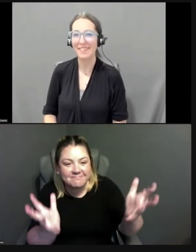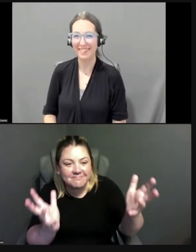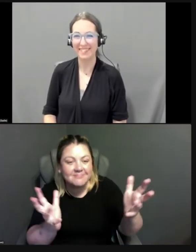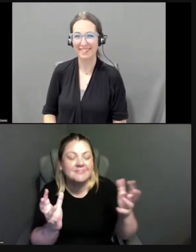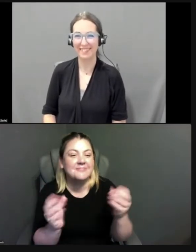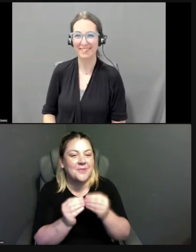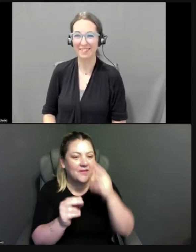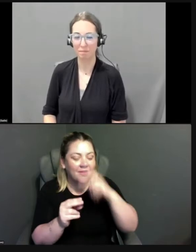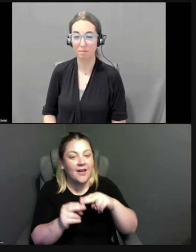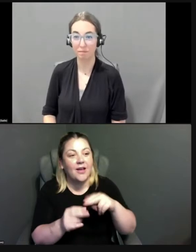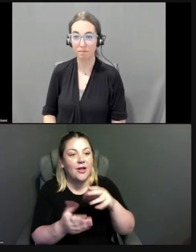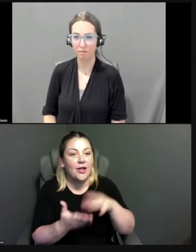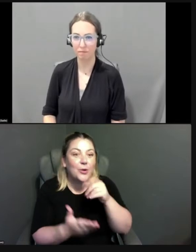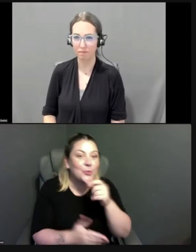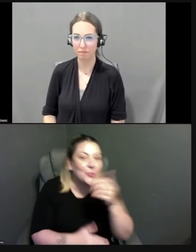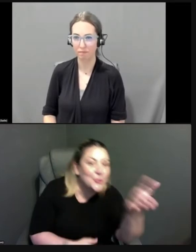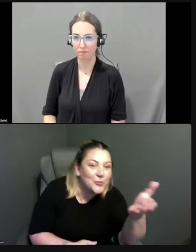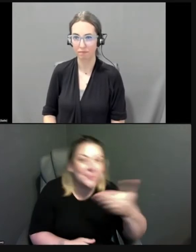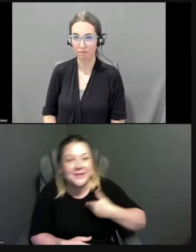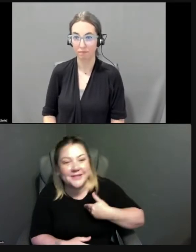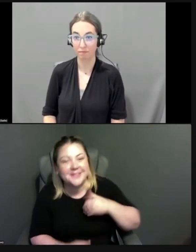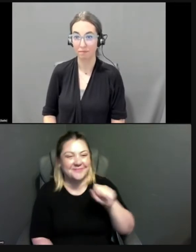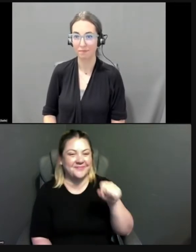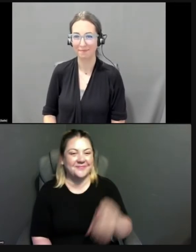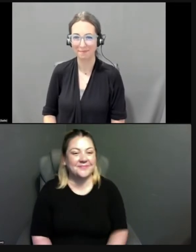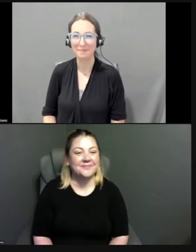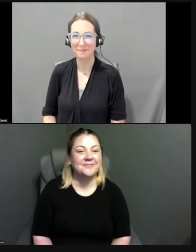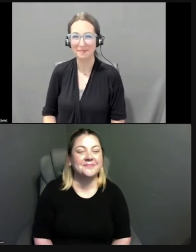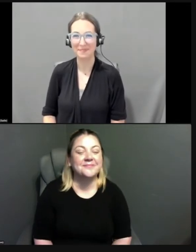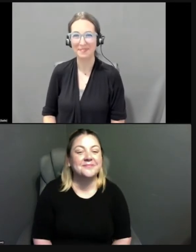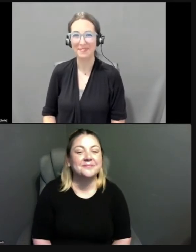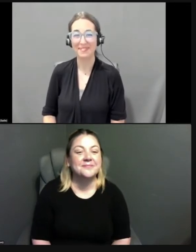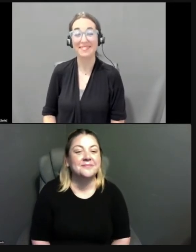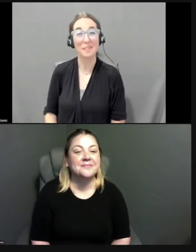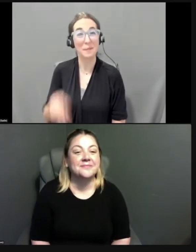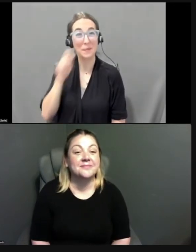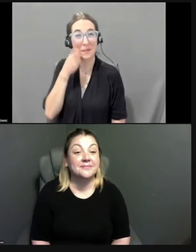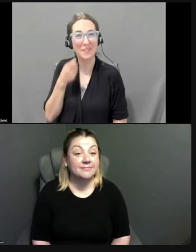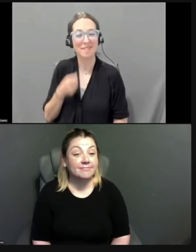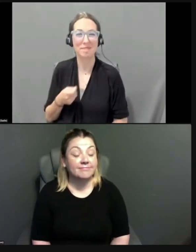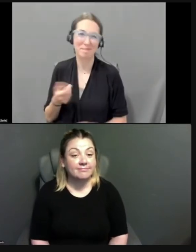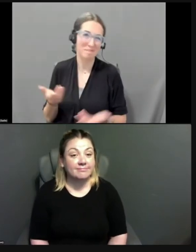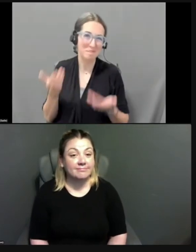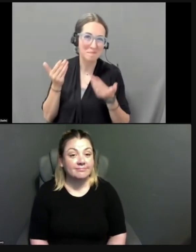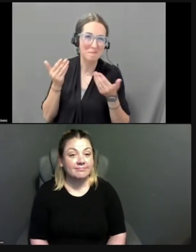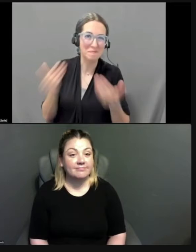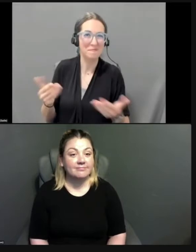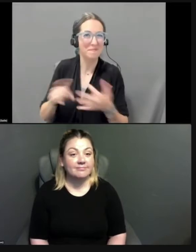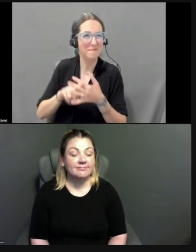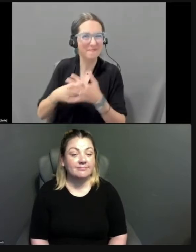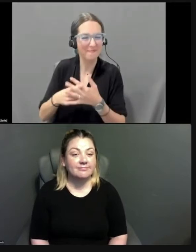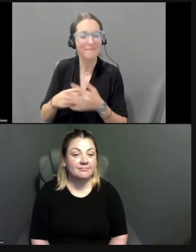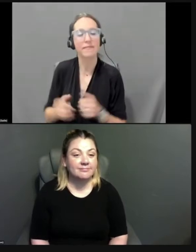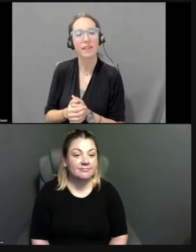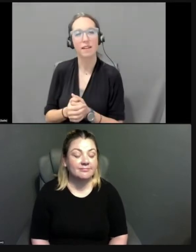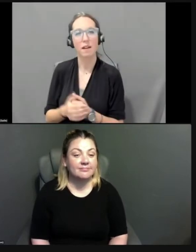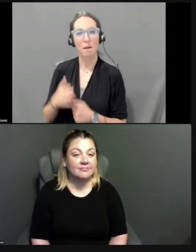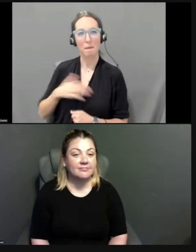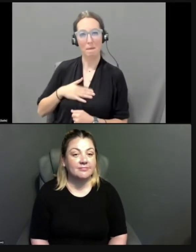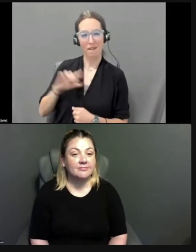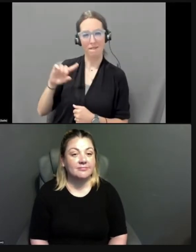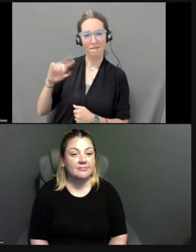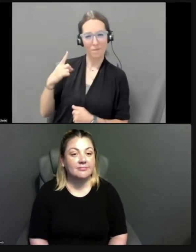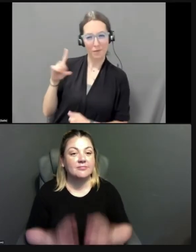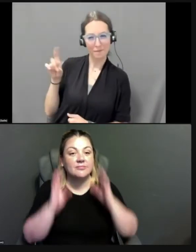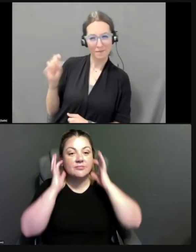learn more about each other too. Yeah. Well, cool. Well, we're going to go ahead and get started. The first thing that I want to know is, what is